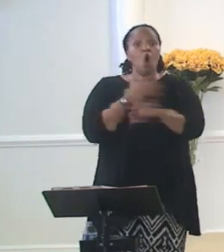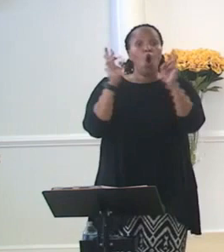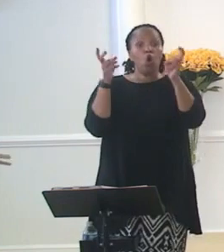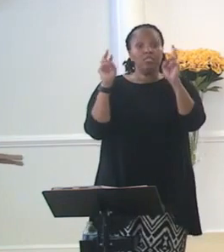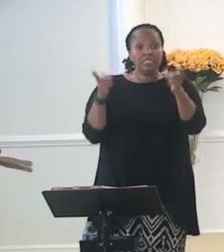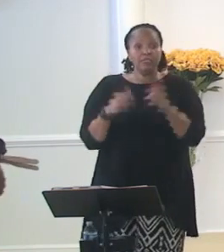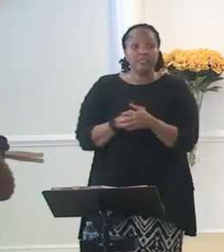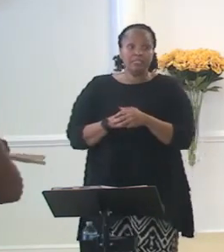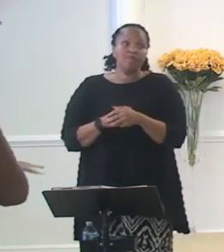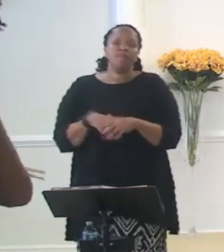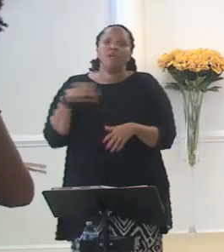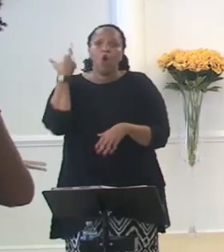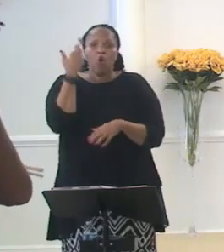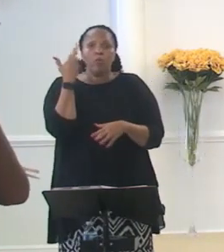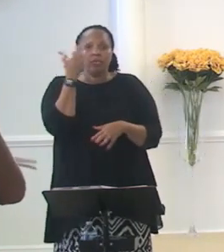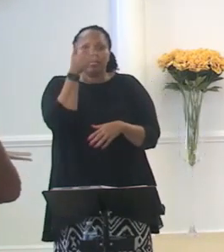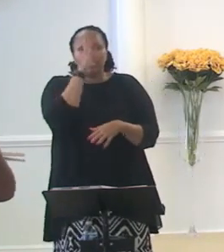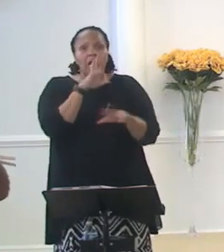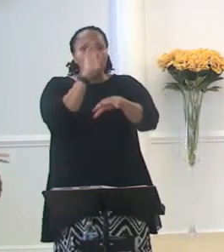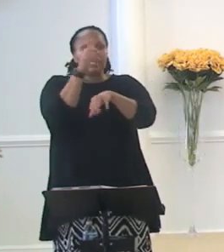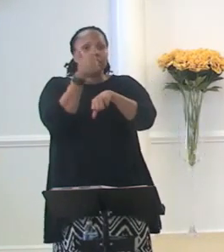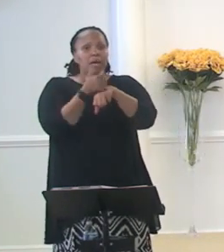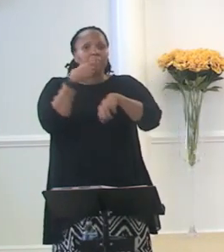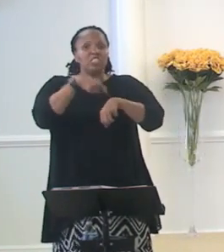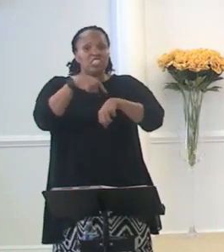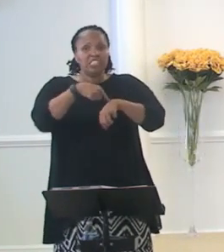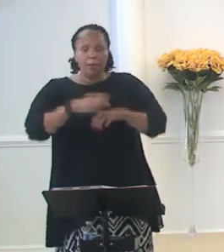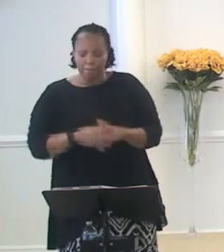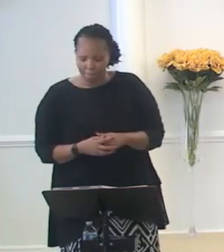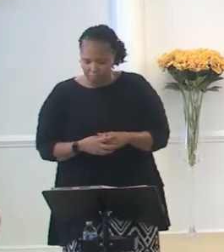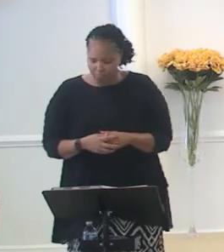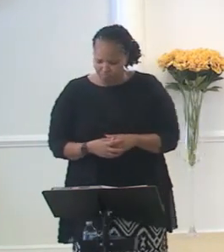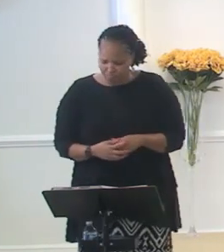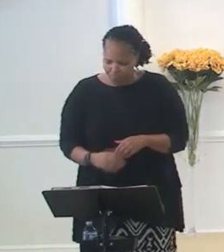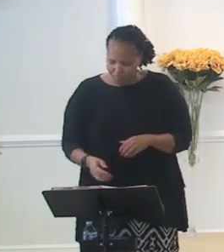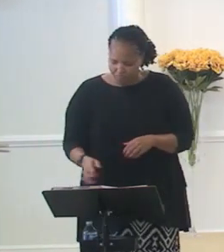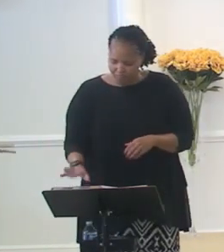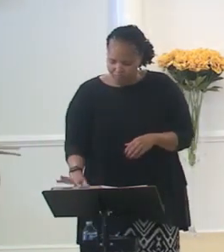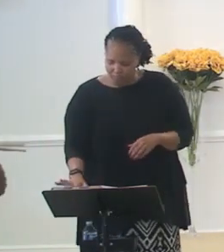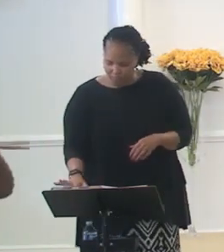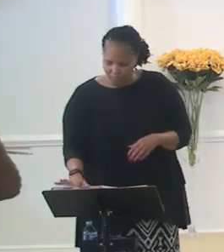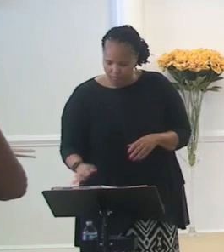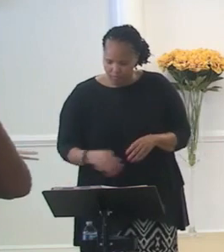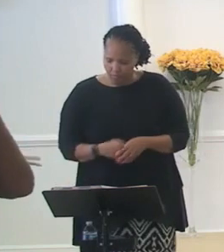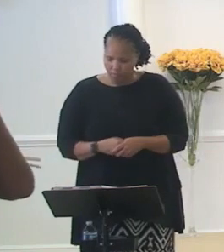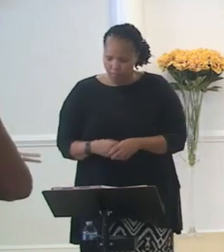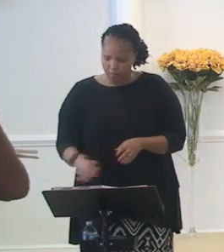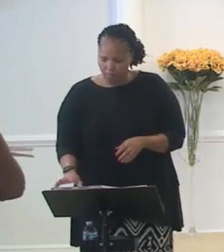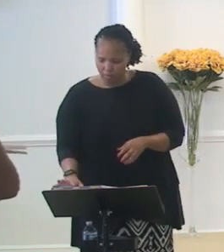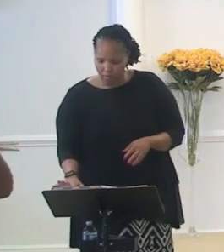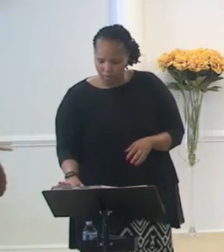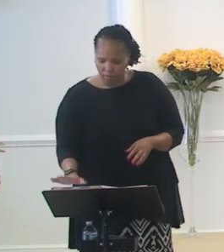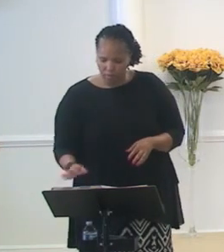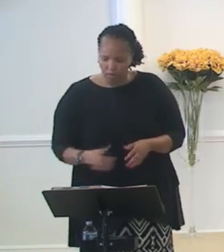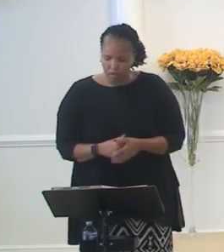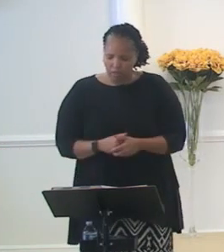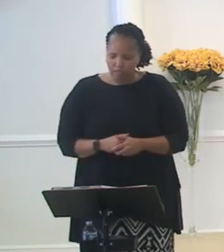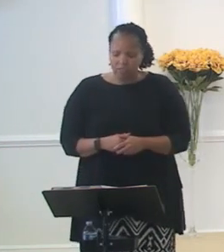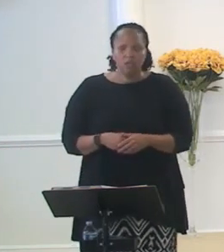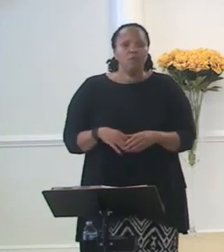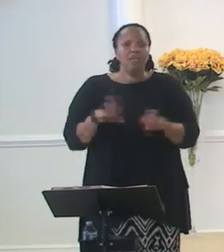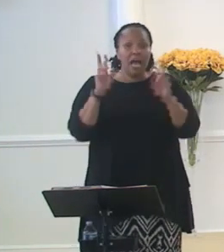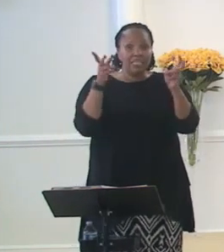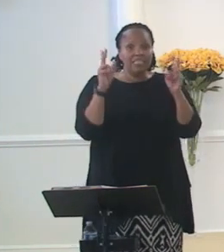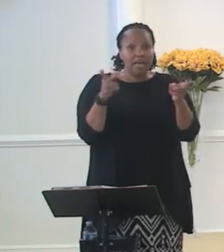realizing and acknowledging that God sets the time. And from there we moved with a title,